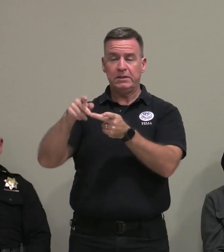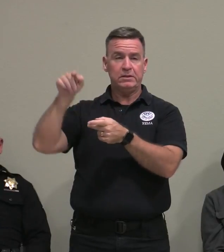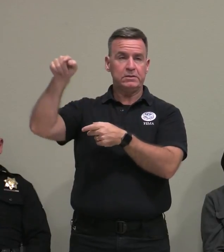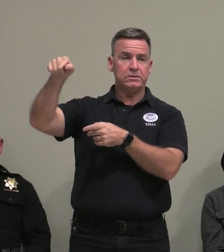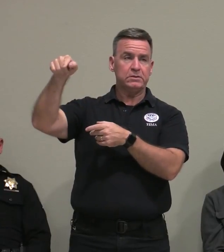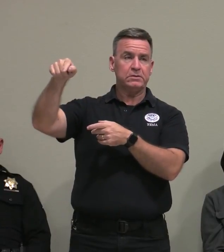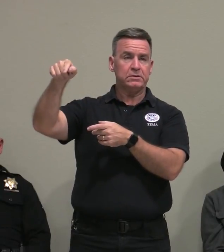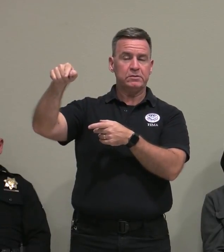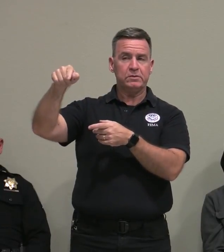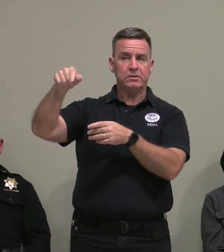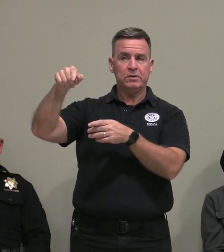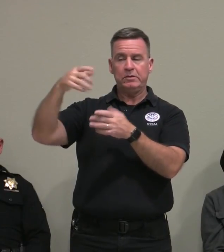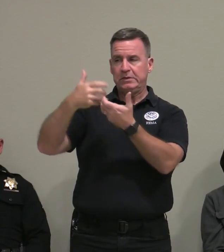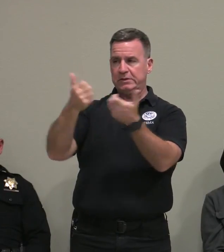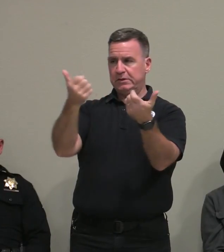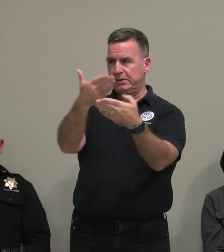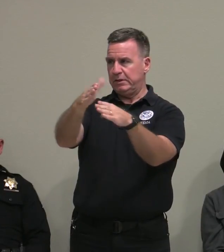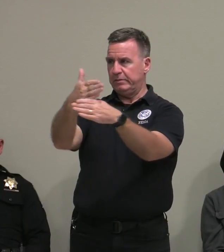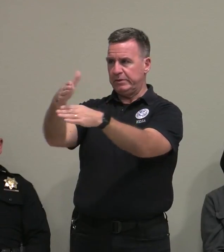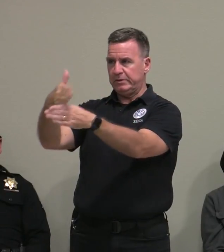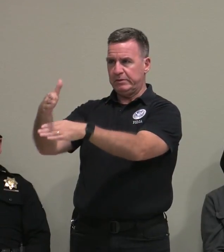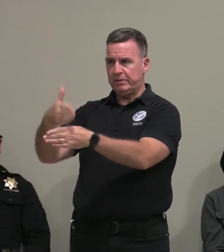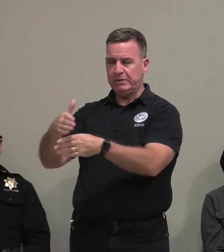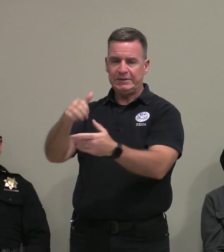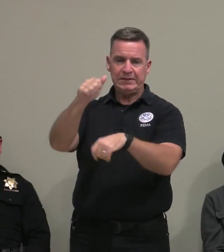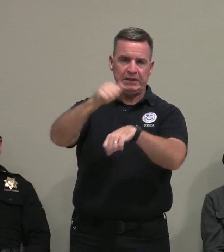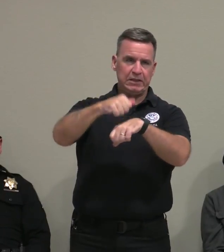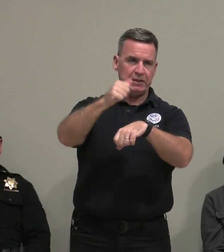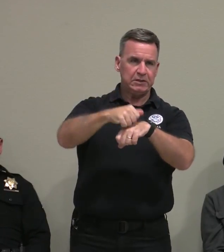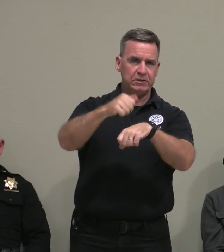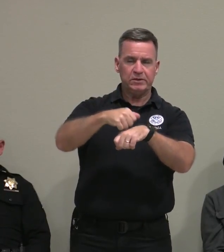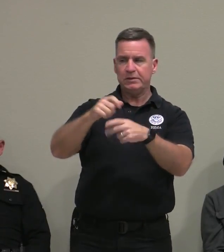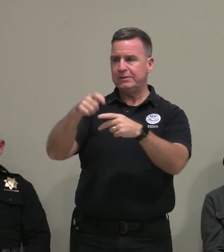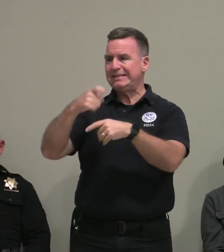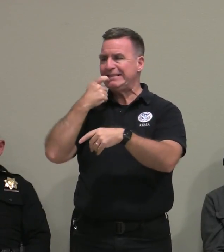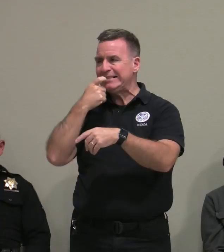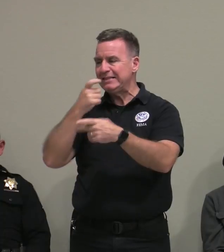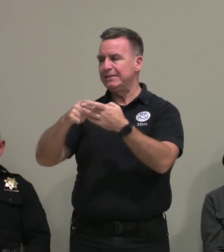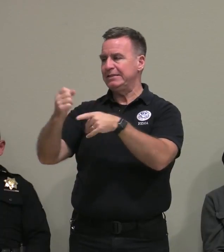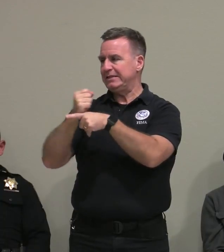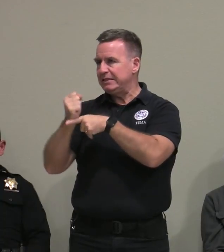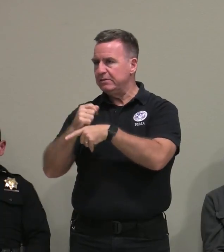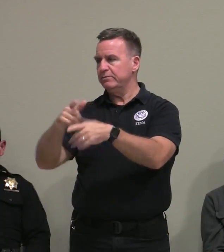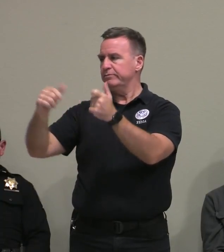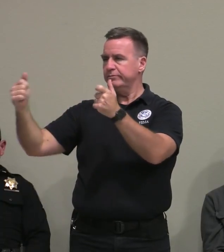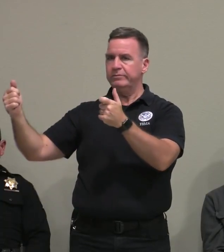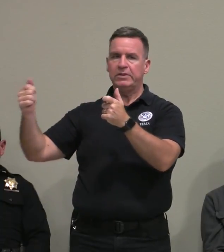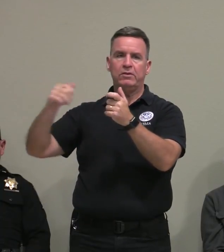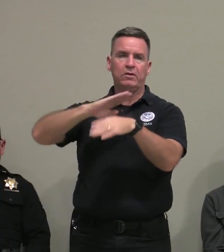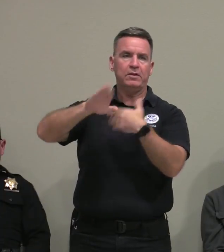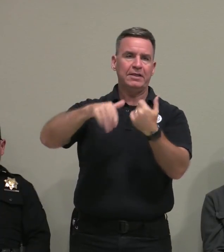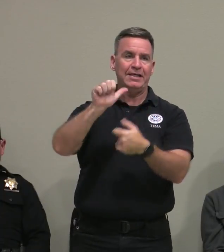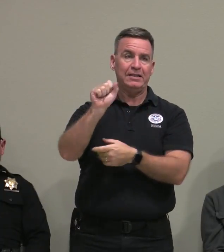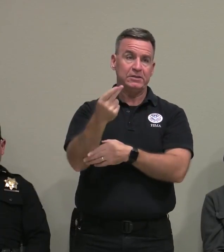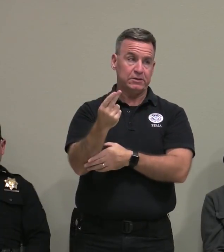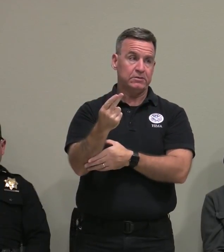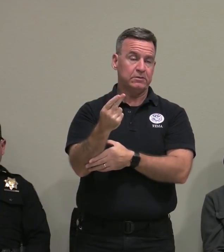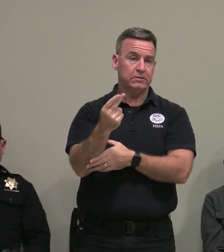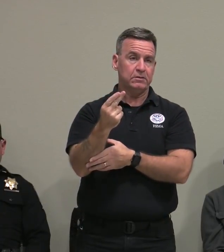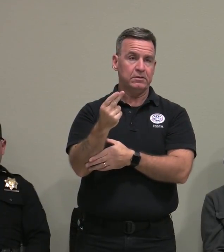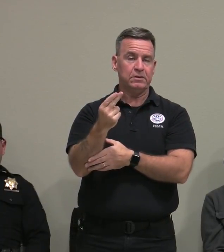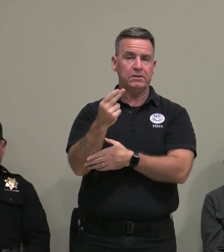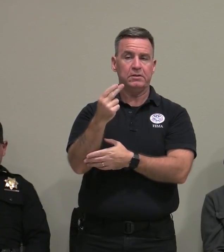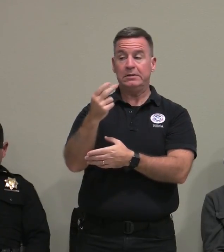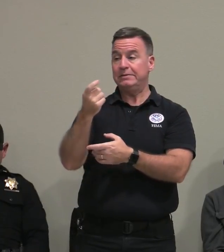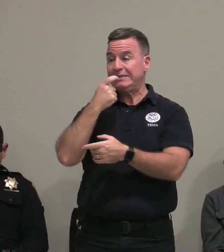where we will segregate all of the concrete, all of the metal and steel, and then all of the ash. And we will